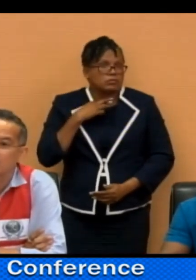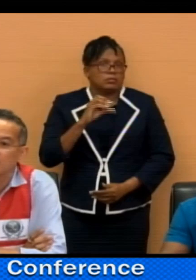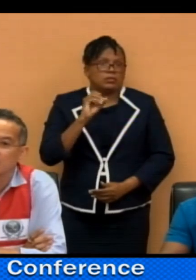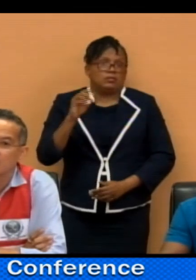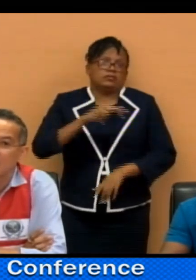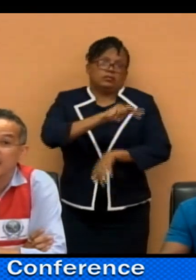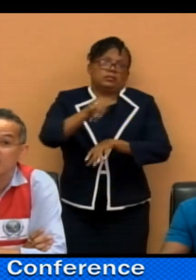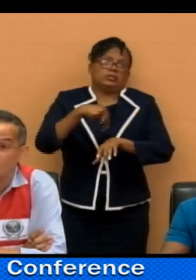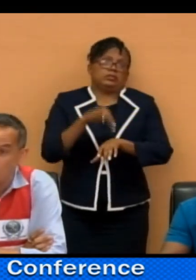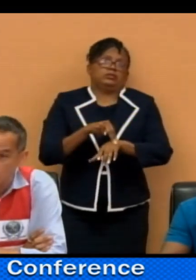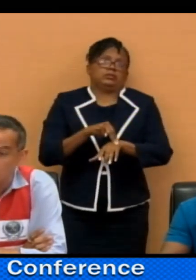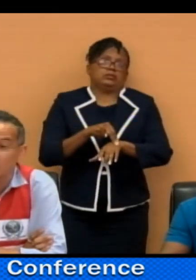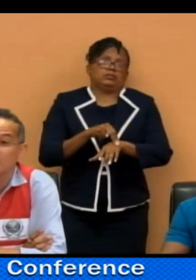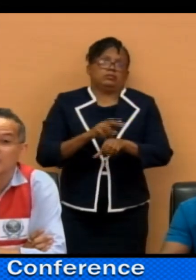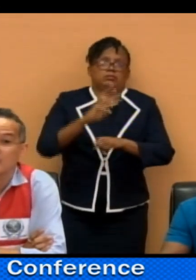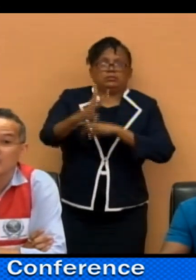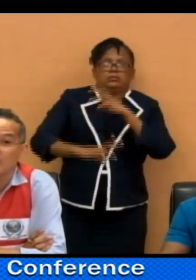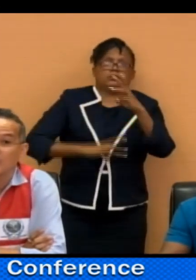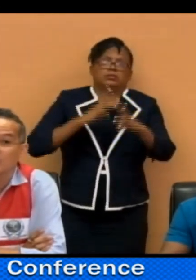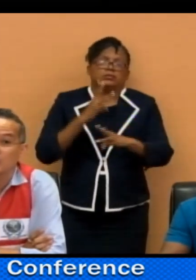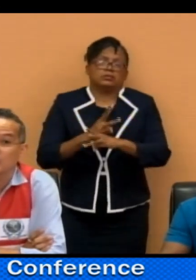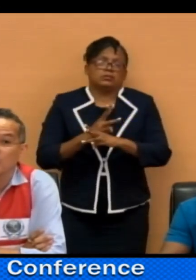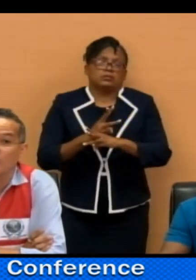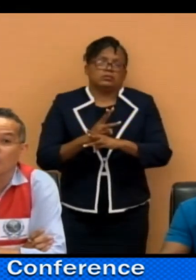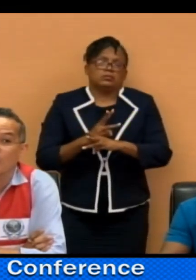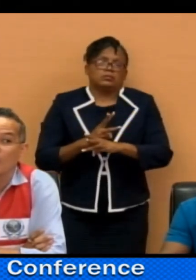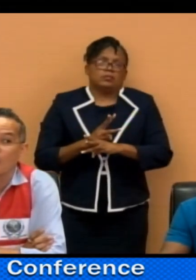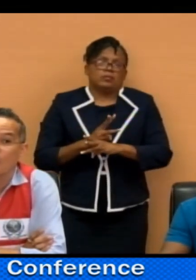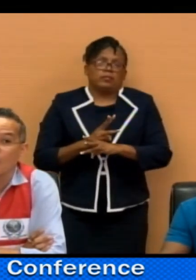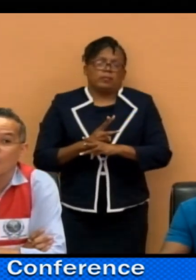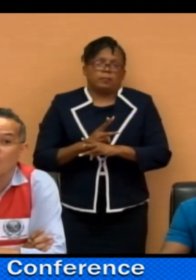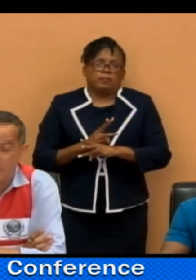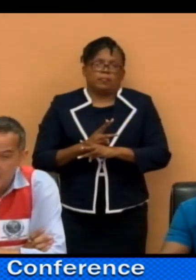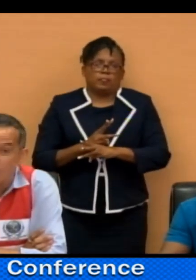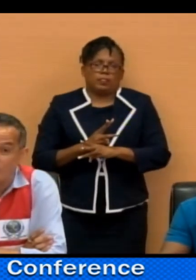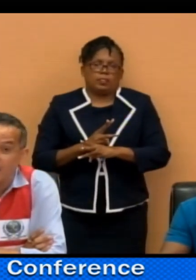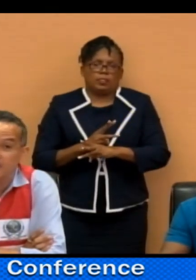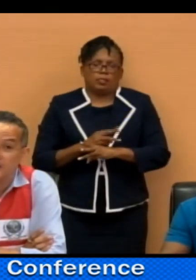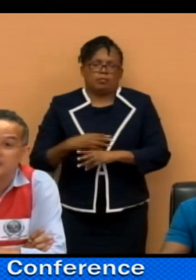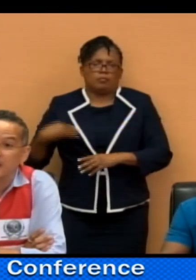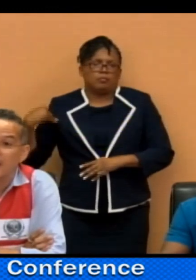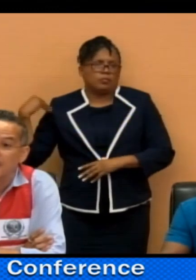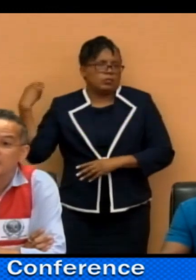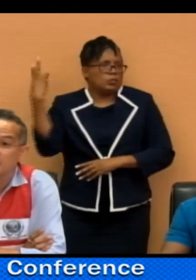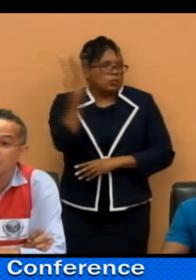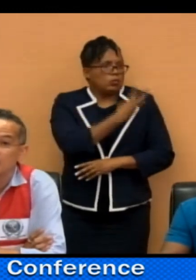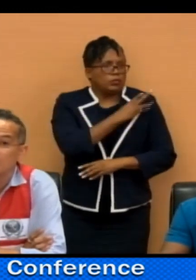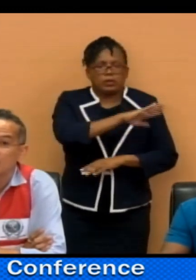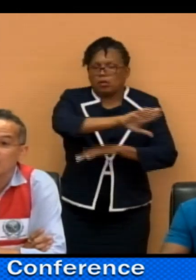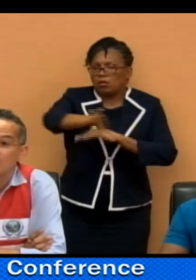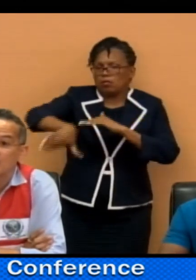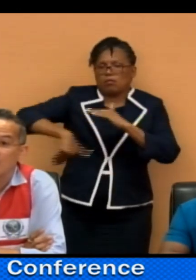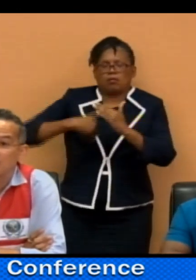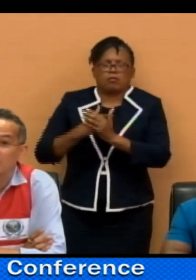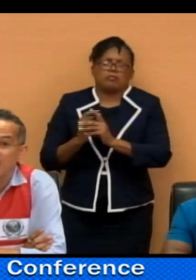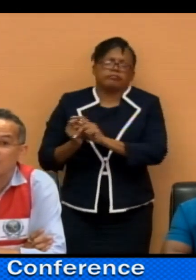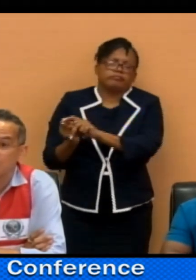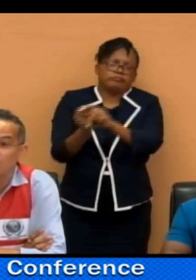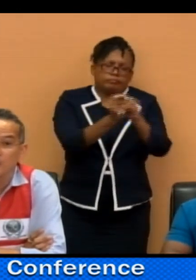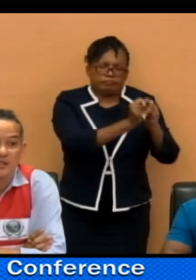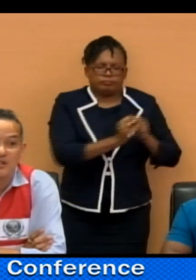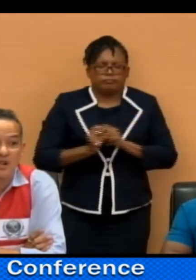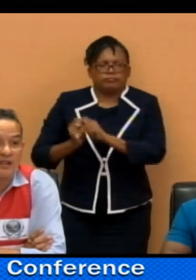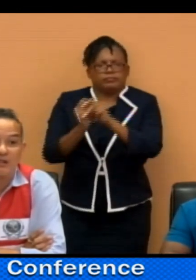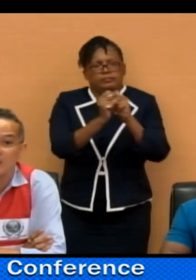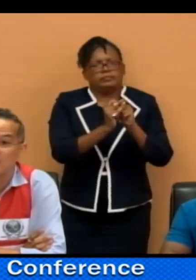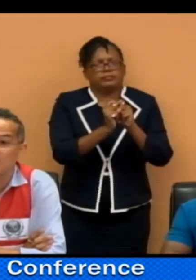nation and as a world. So we are all in this together, and to get